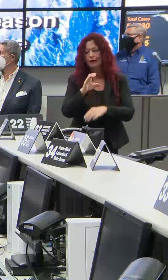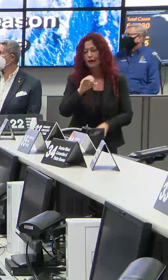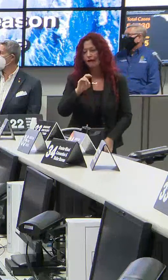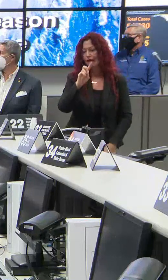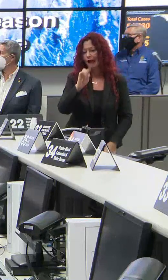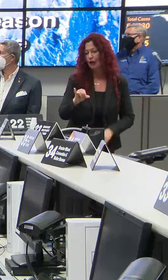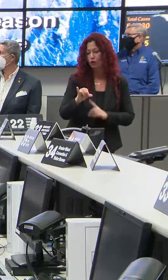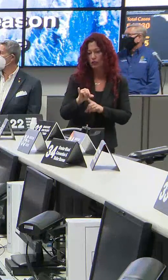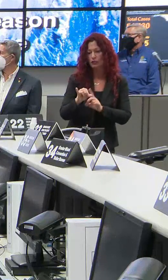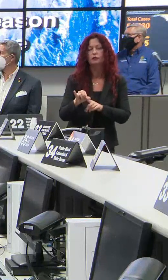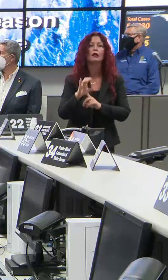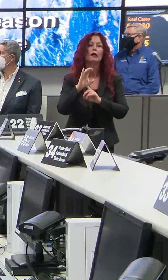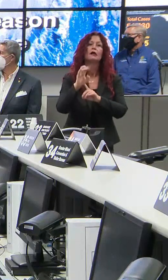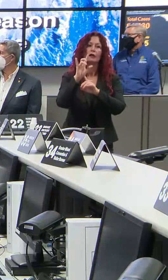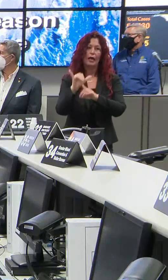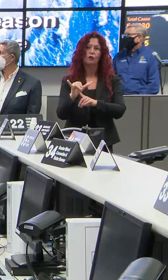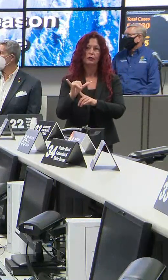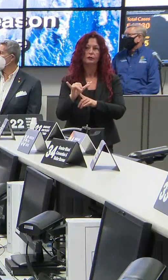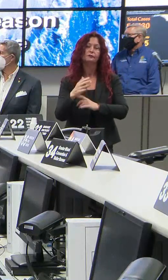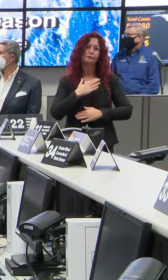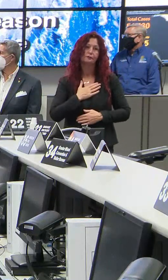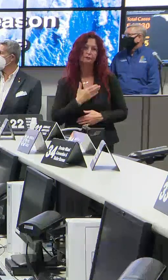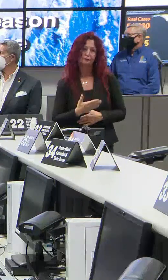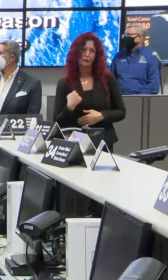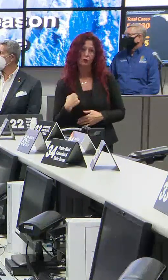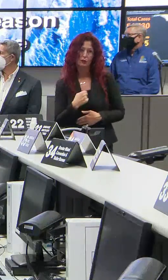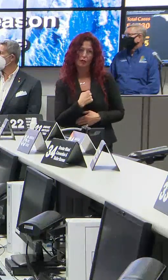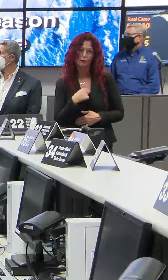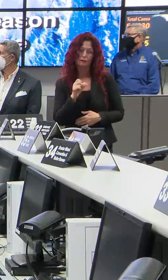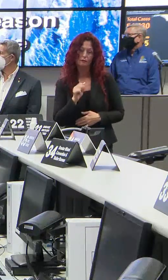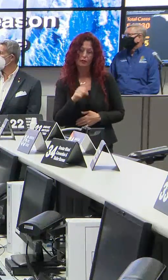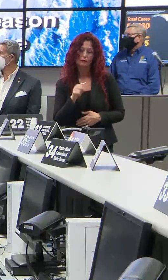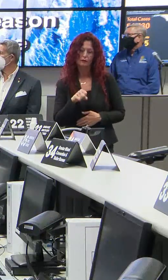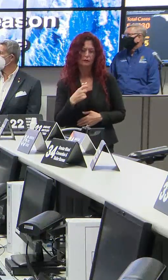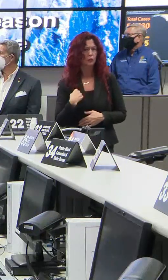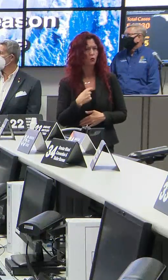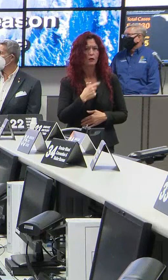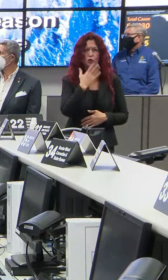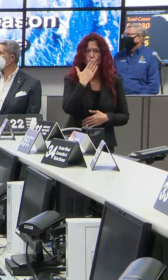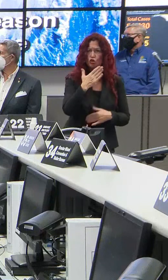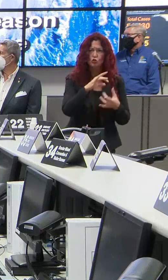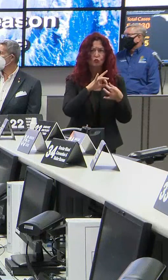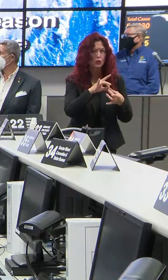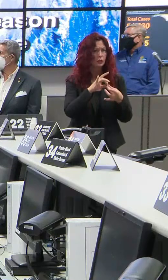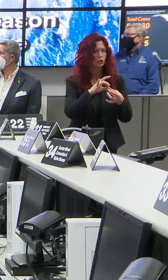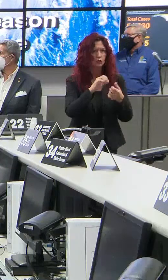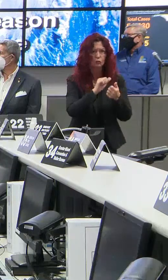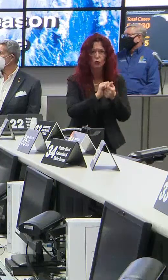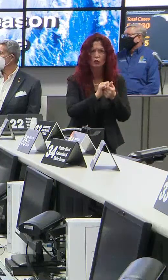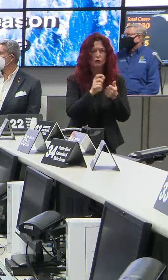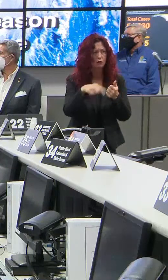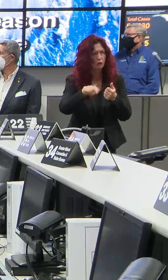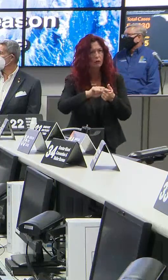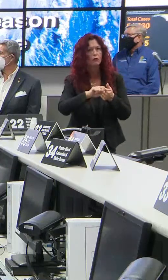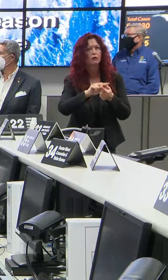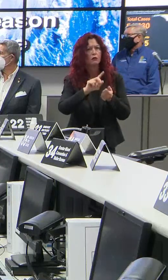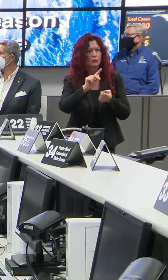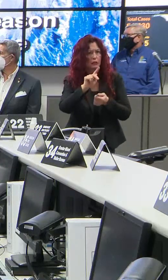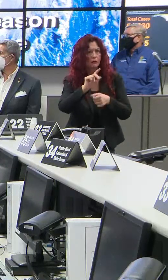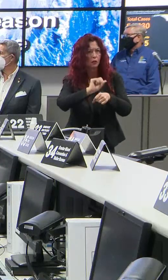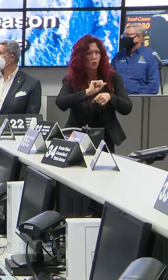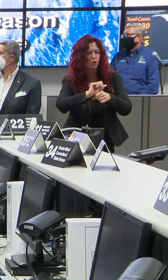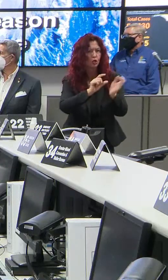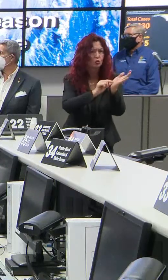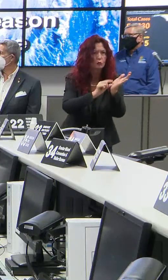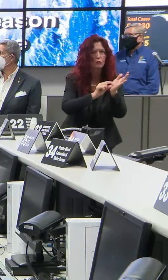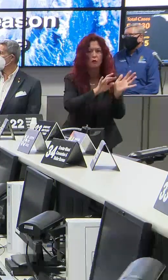with the press, and we're going to look into it to make sure that doesn't happen again. It's a chaotic situation, a lot going on, and our intent is not to